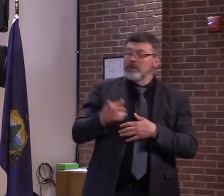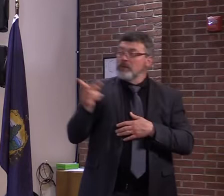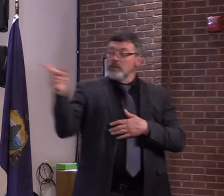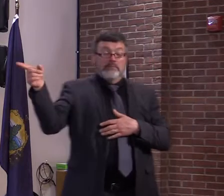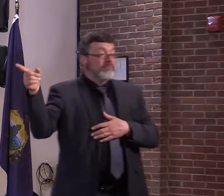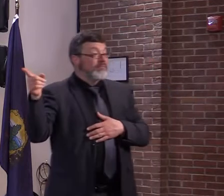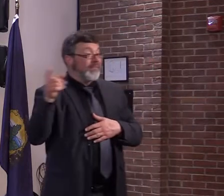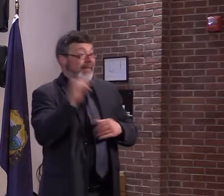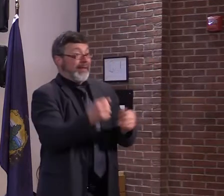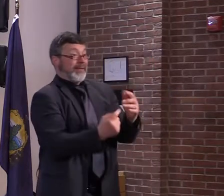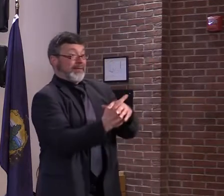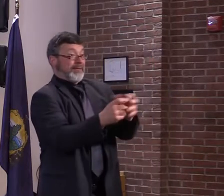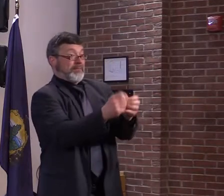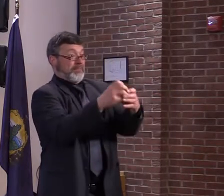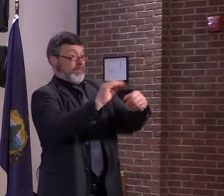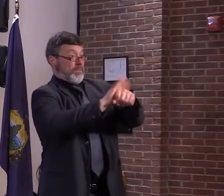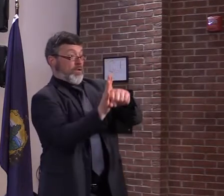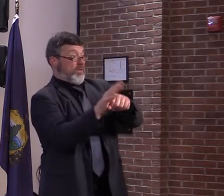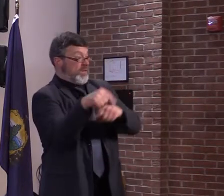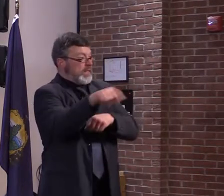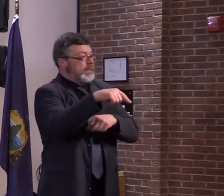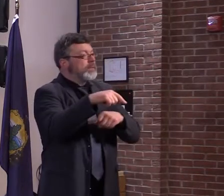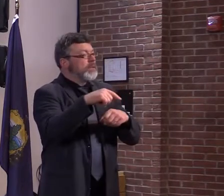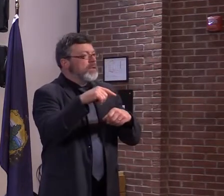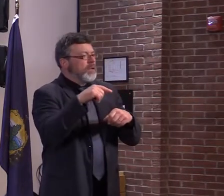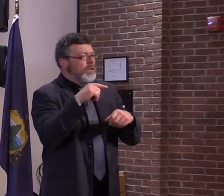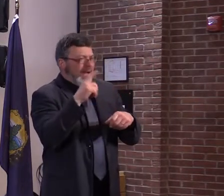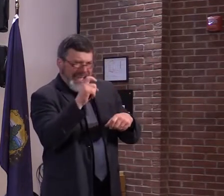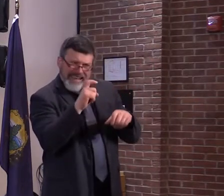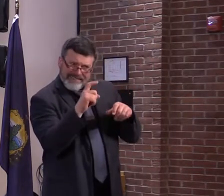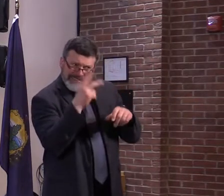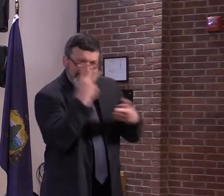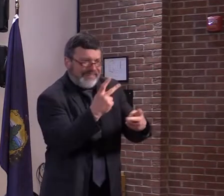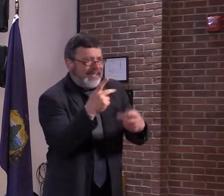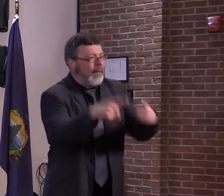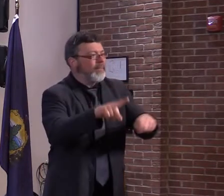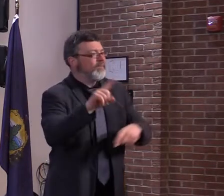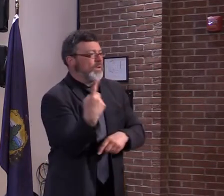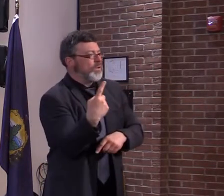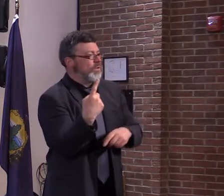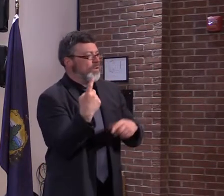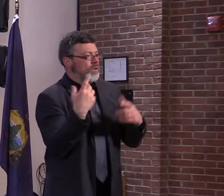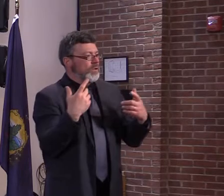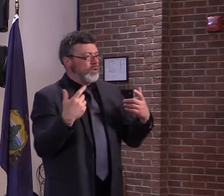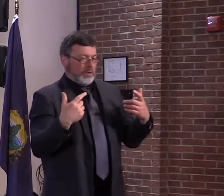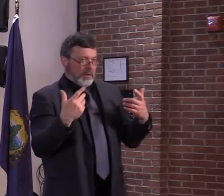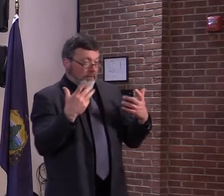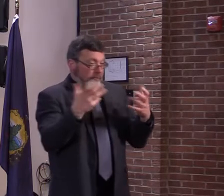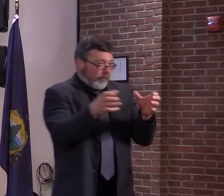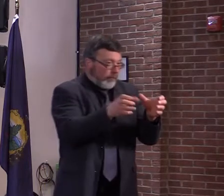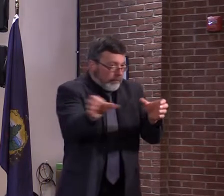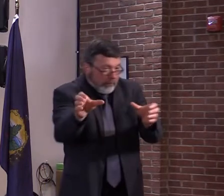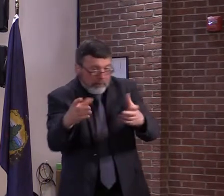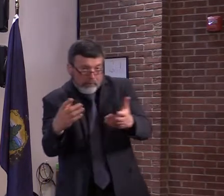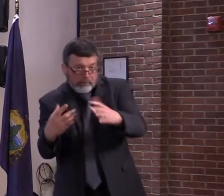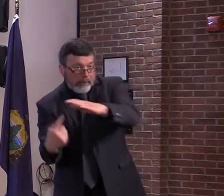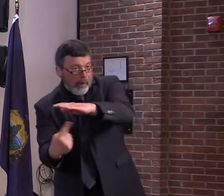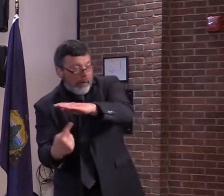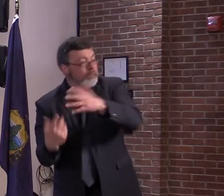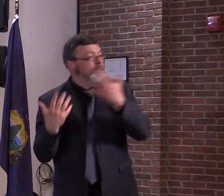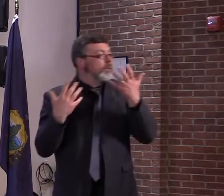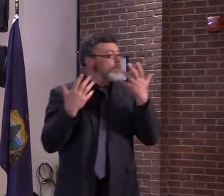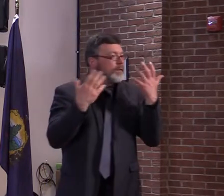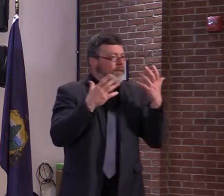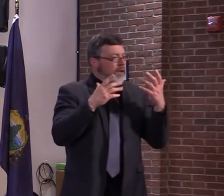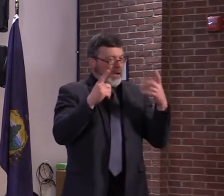is people have identified early and taken the right strategies to isolate themselves and not allow the cluster to continue